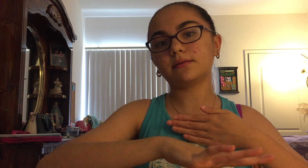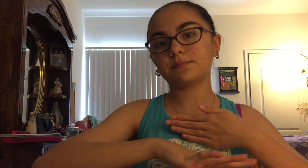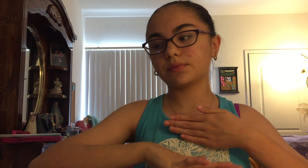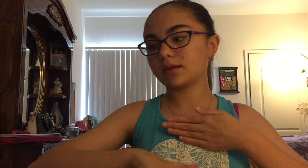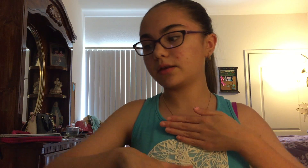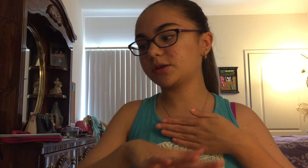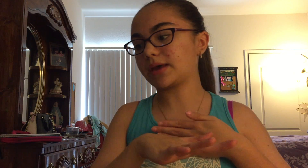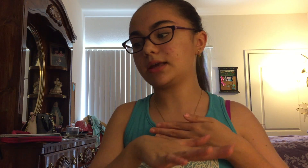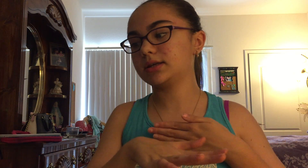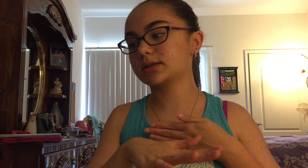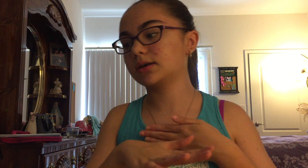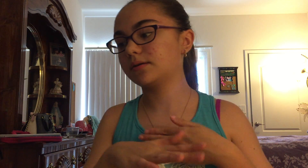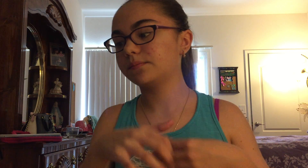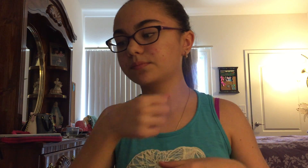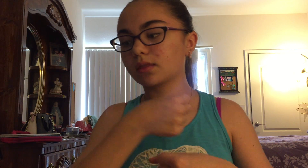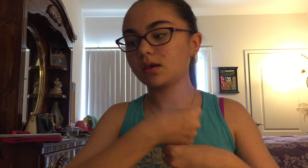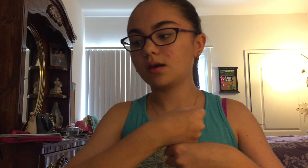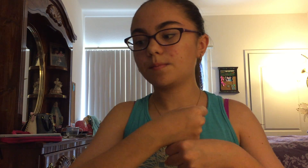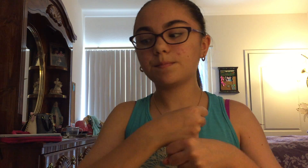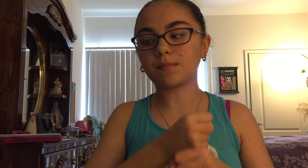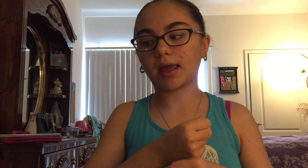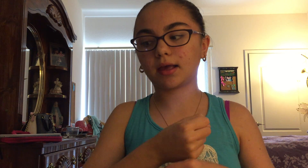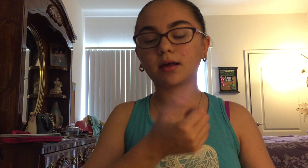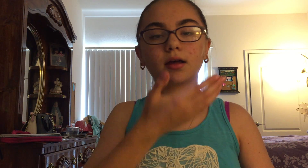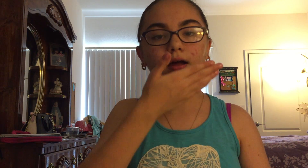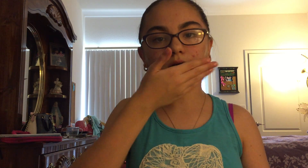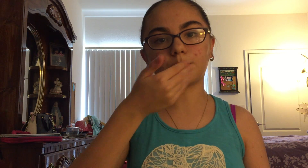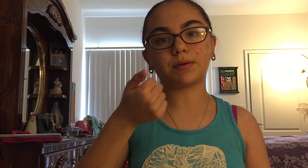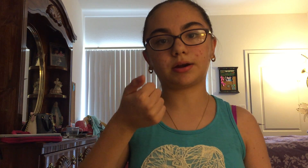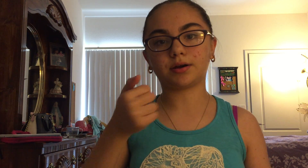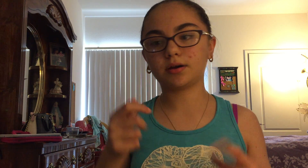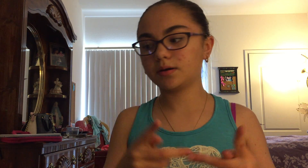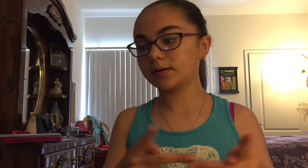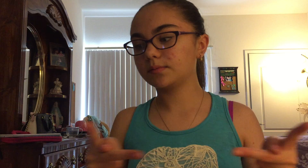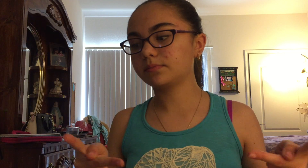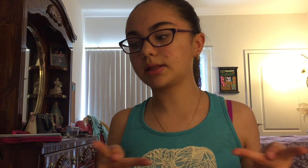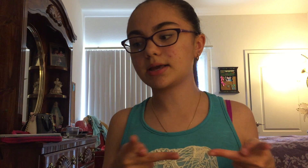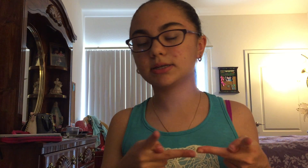that space make a better place